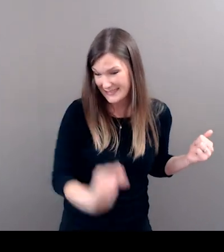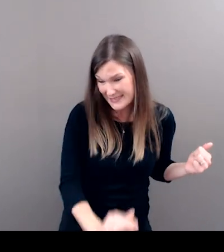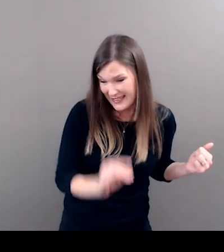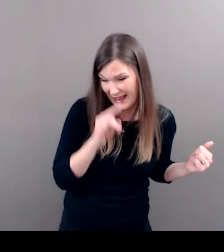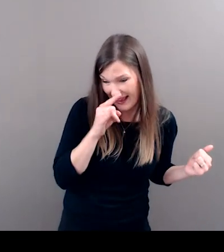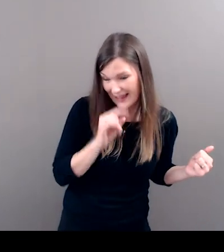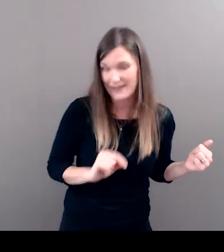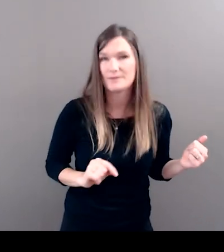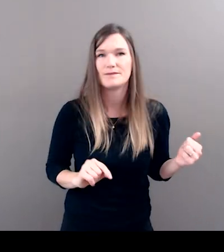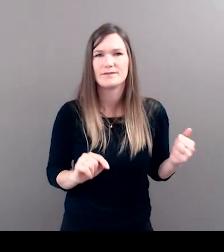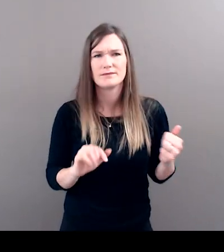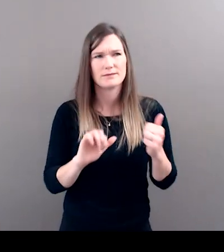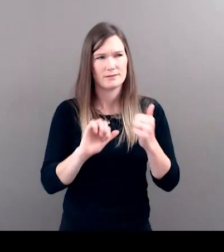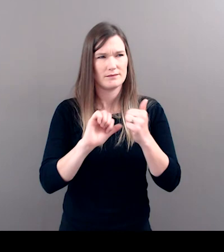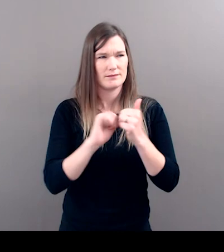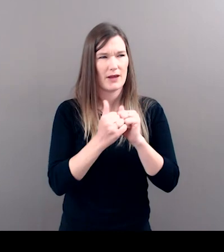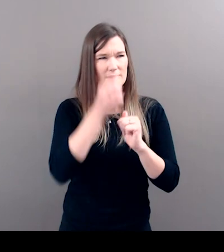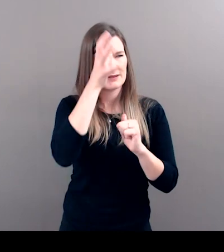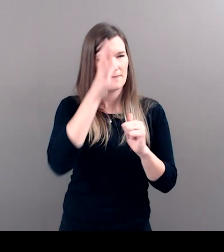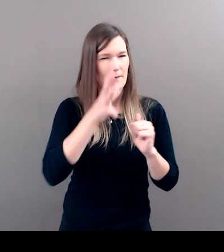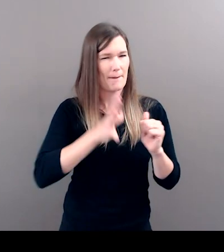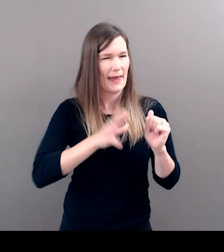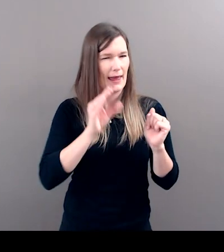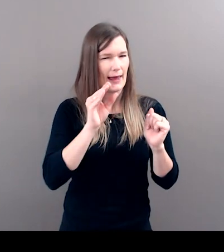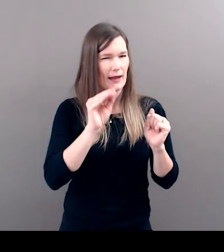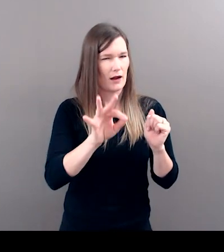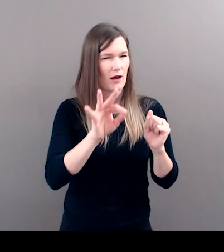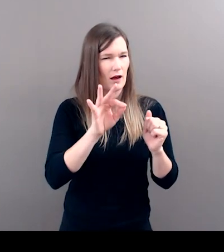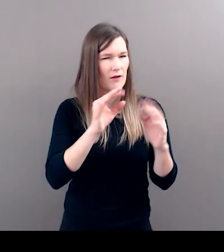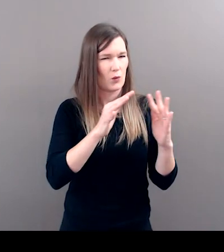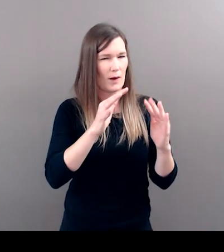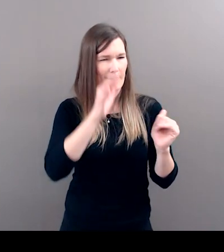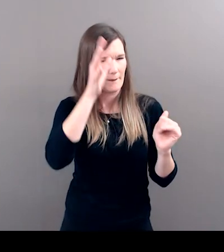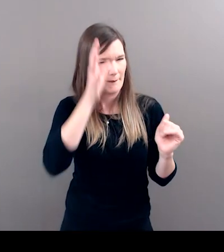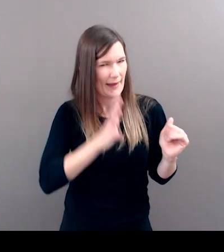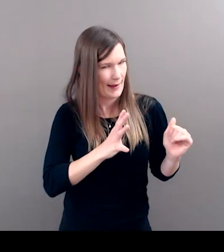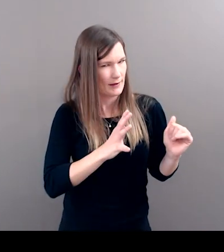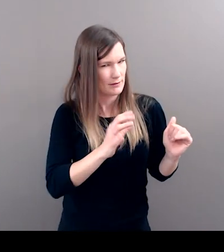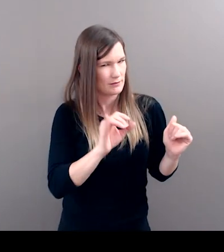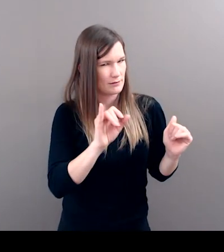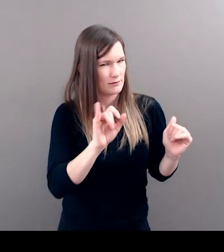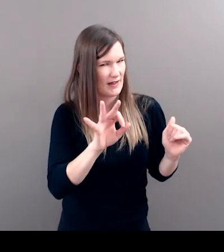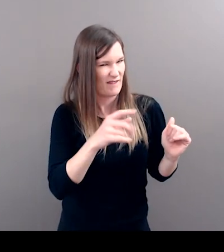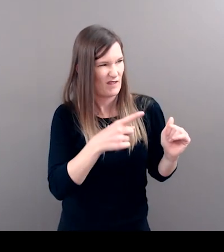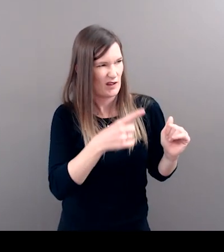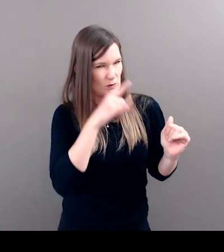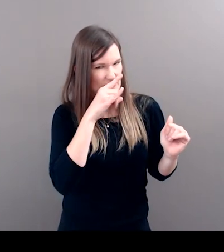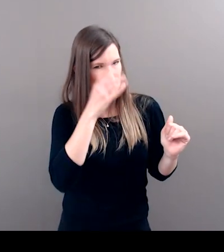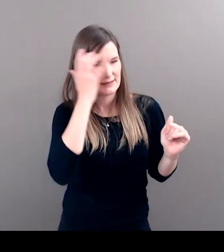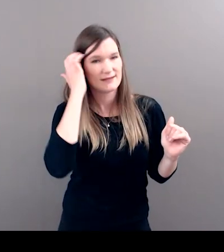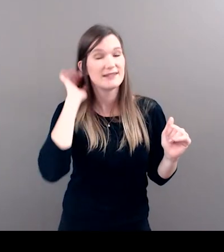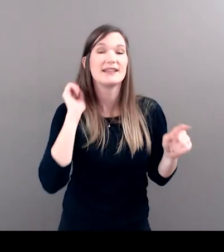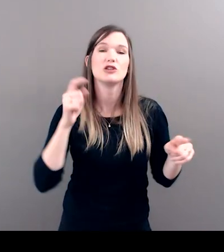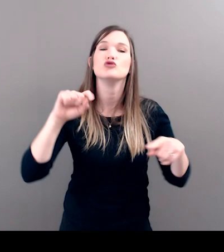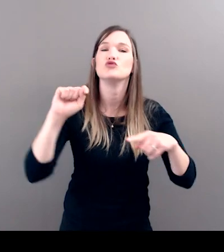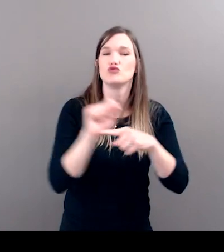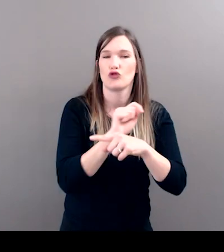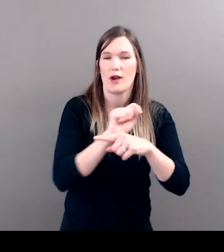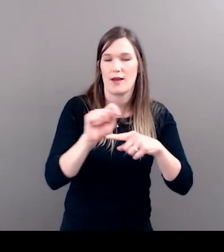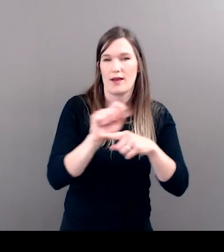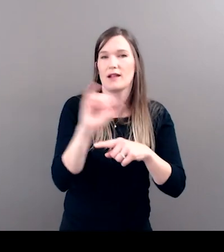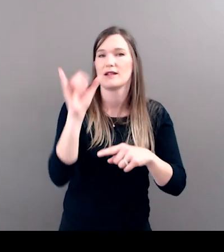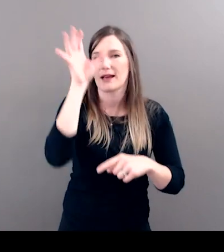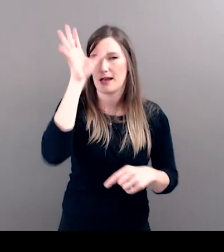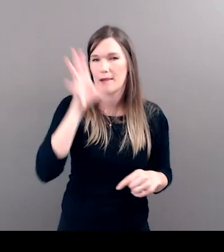How's he a man when he's a kid? How's he a man of war since he was a kid? He trained like a man,